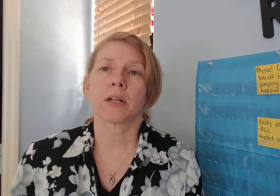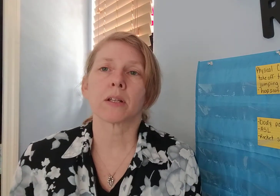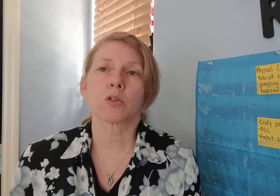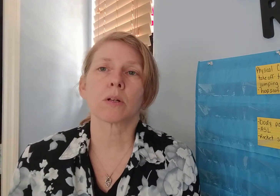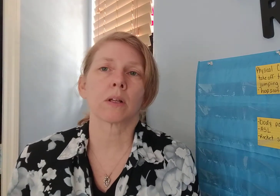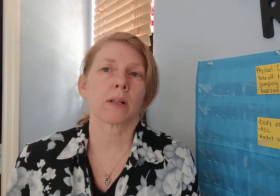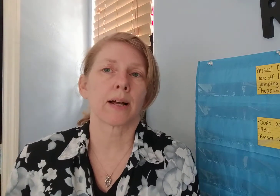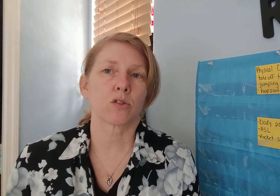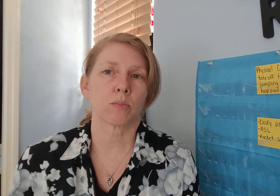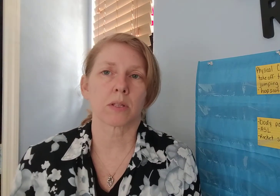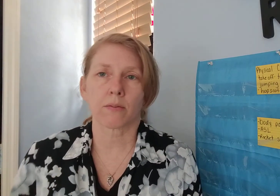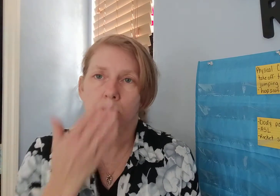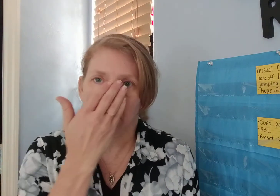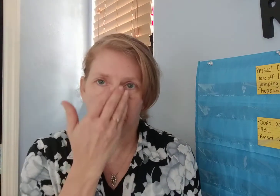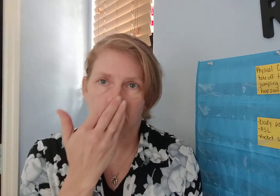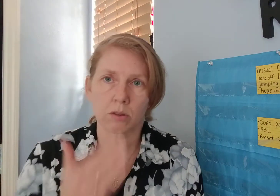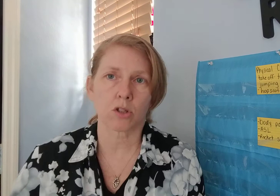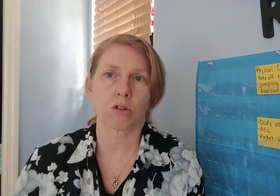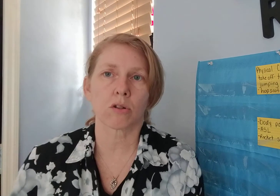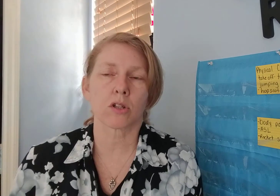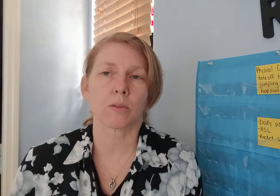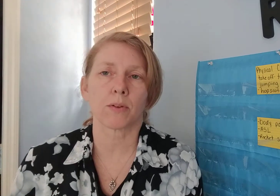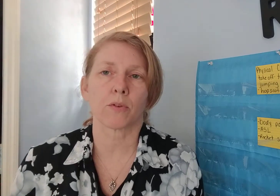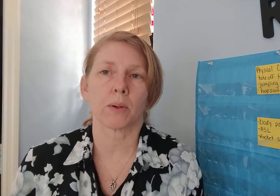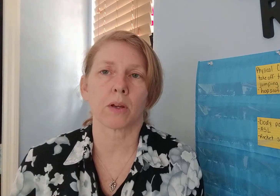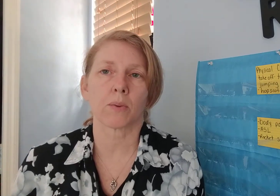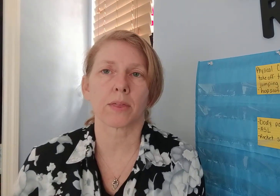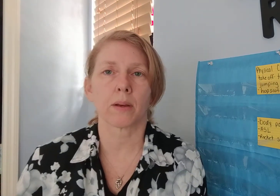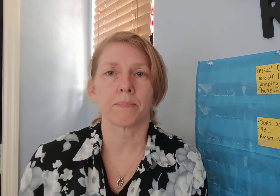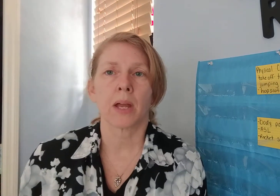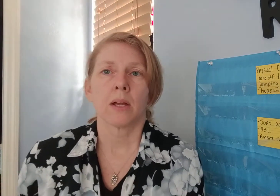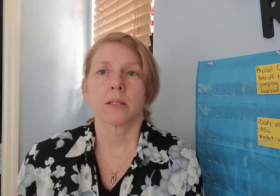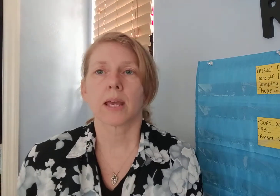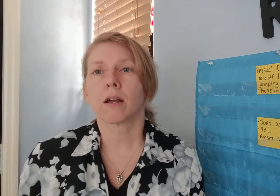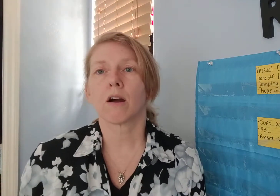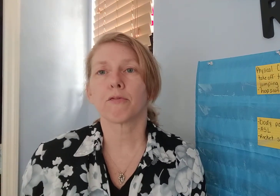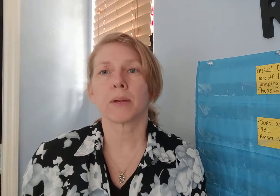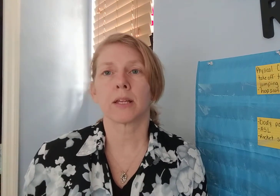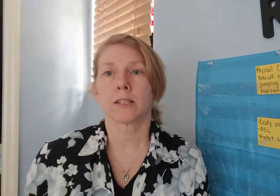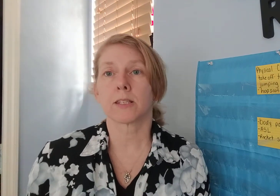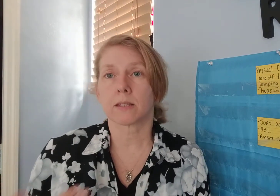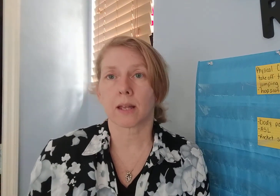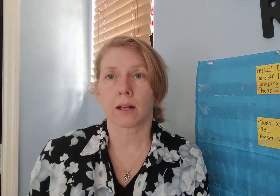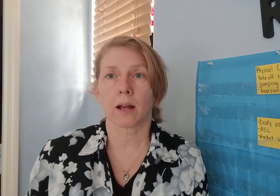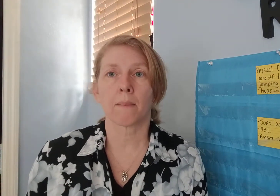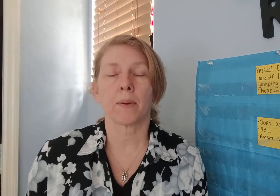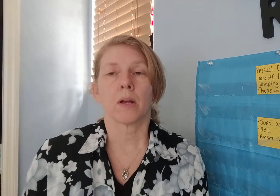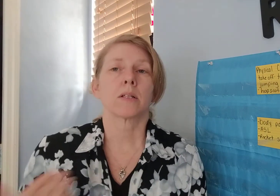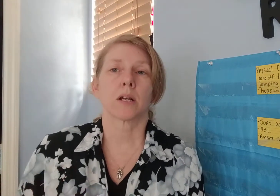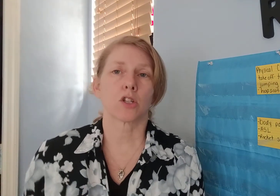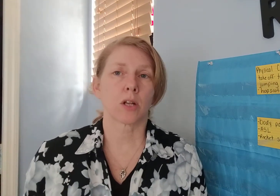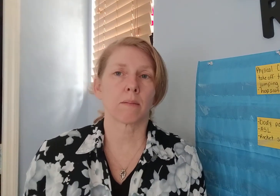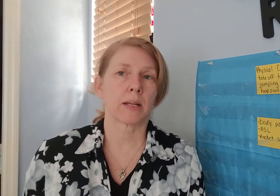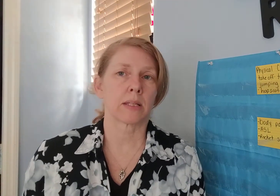this one in the classroom several times, so the children should be familiar with it. Takeoff means stand up. Touchdown means